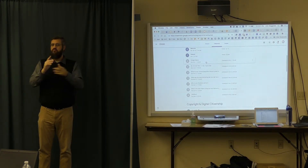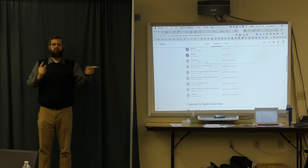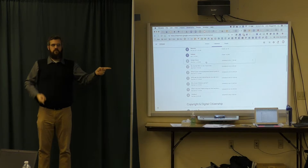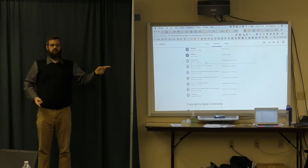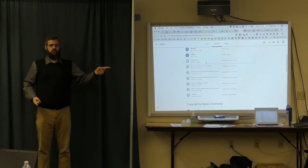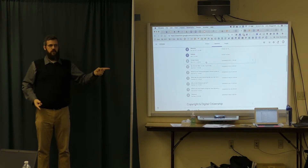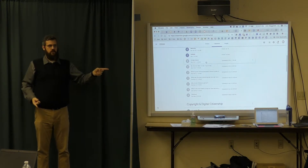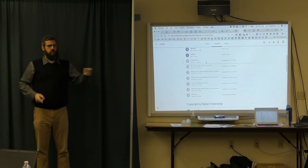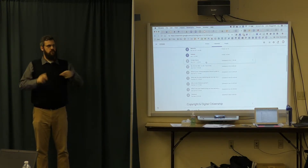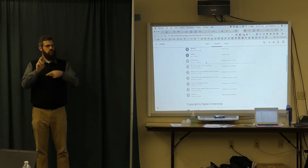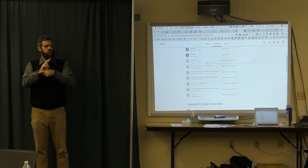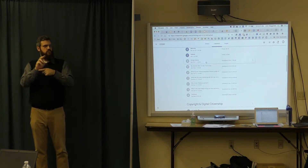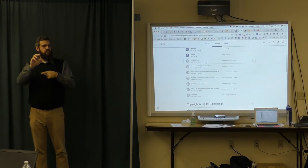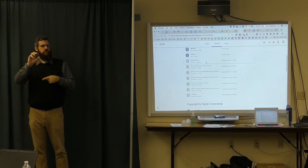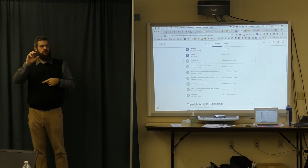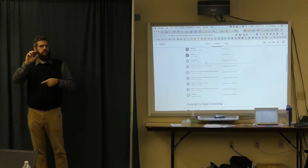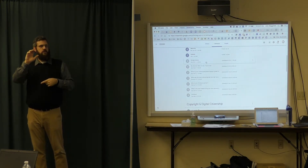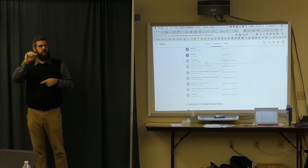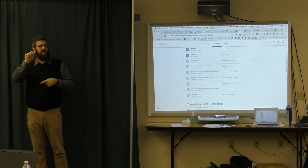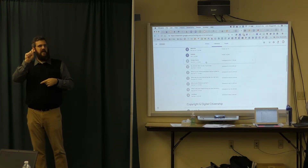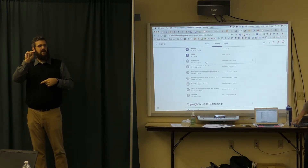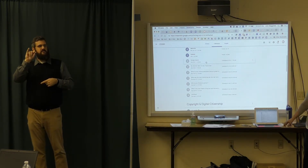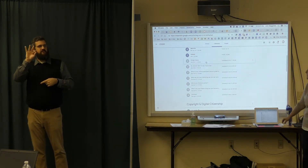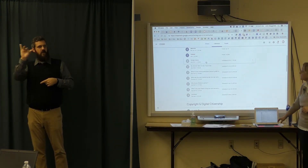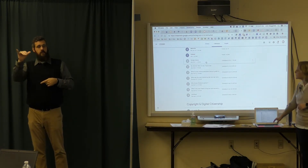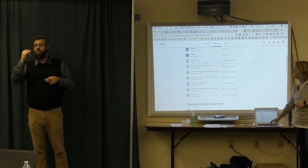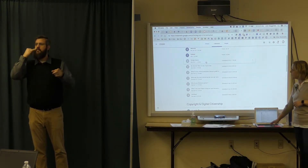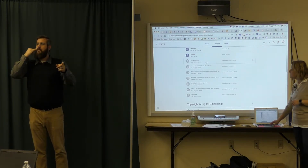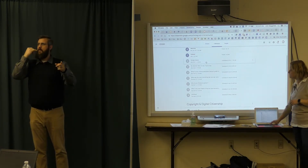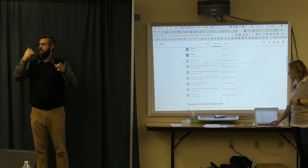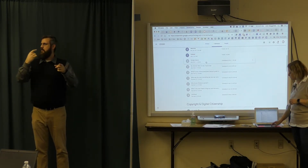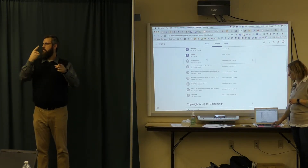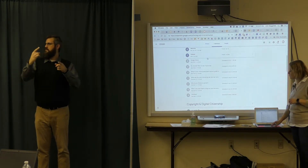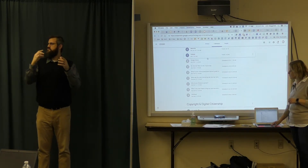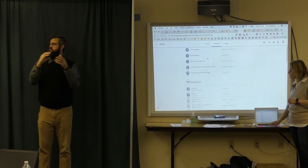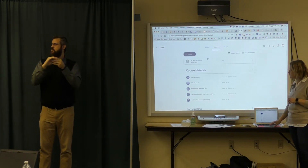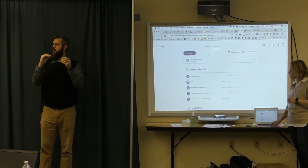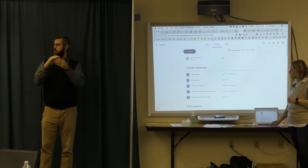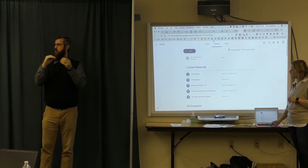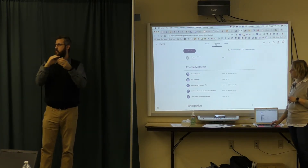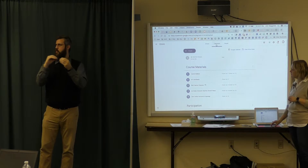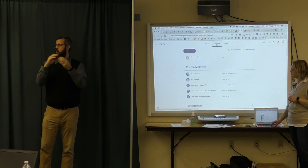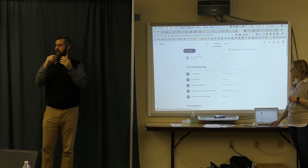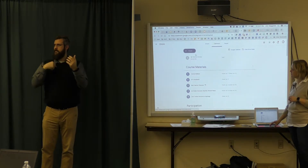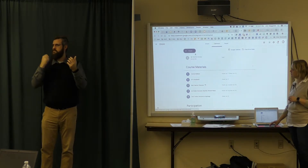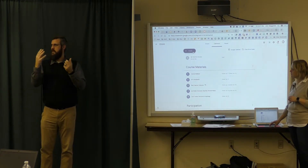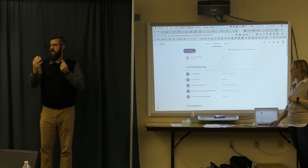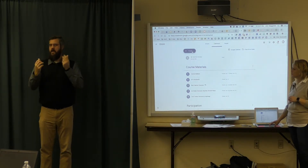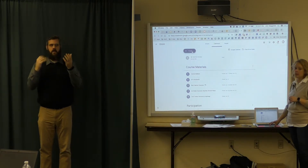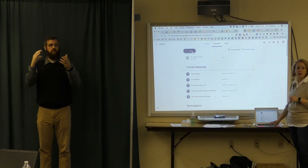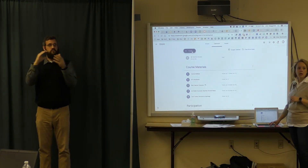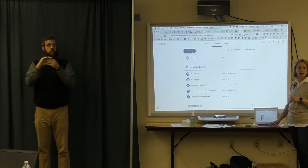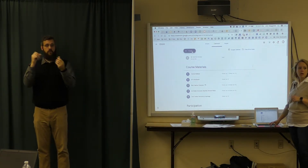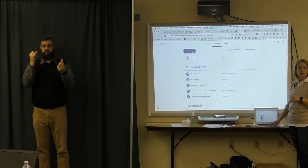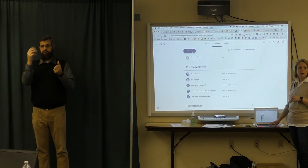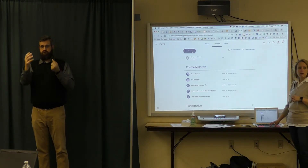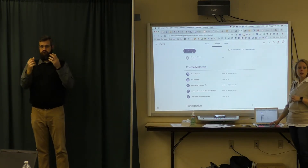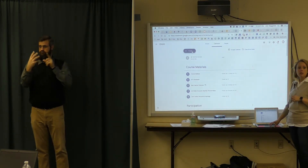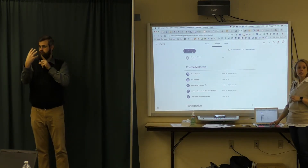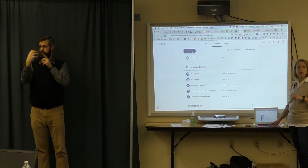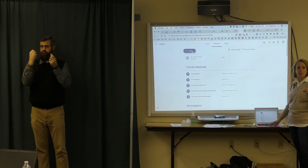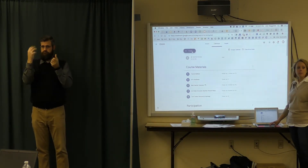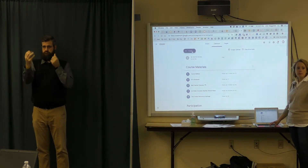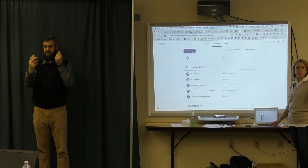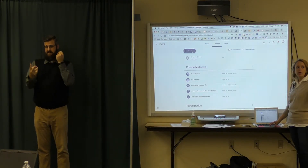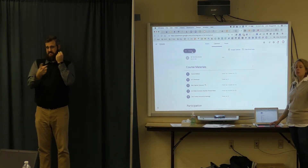you. And assign, like say I have a story or a story that I'm signing to them. I could save that video and put it